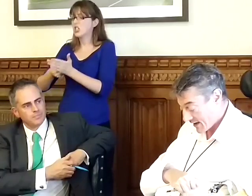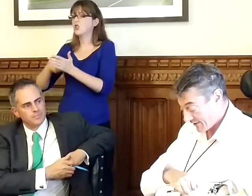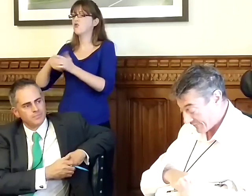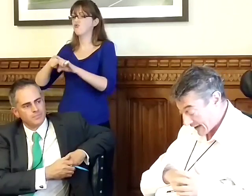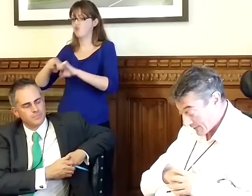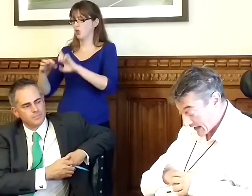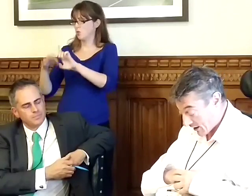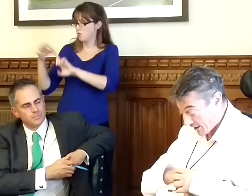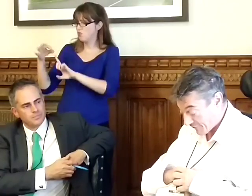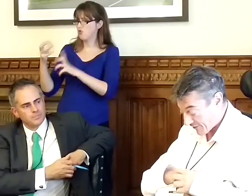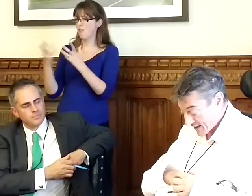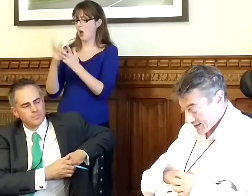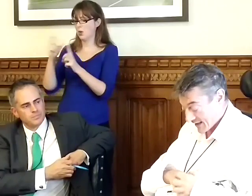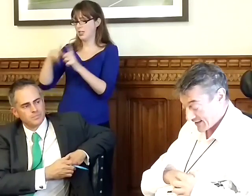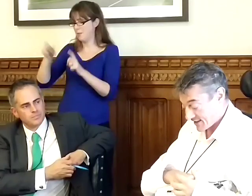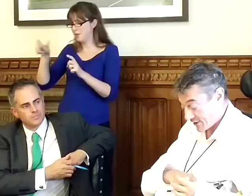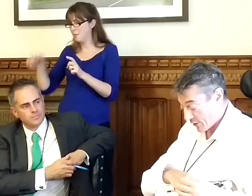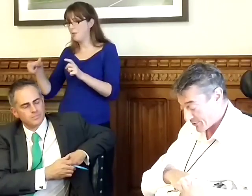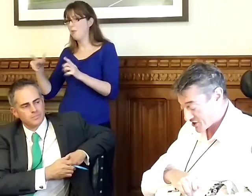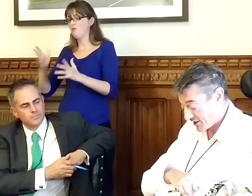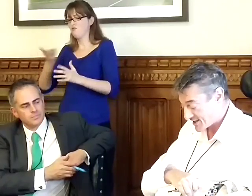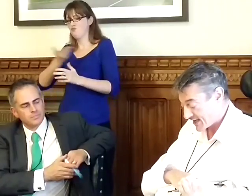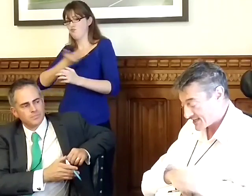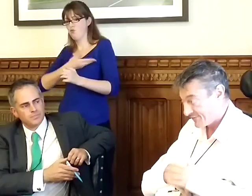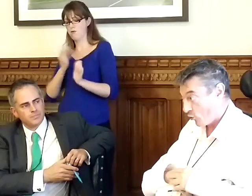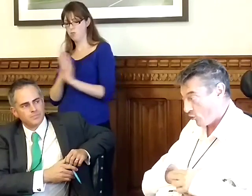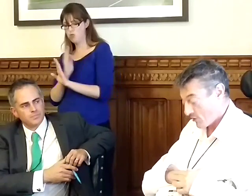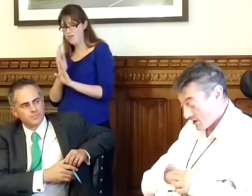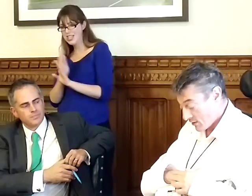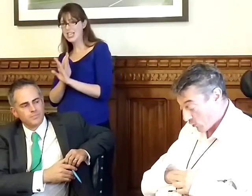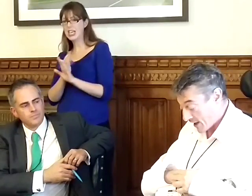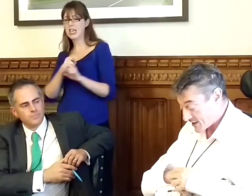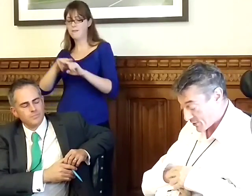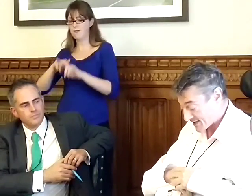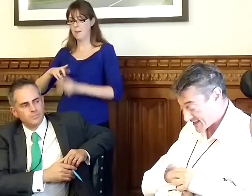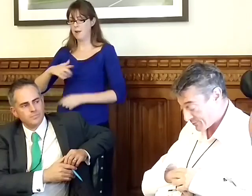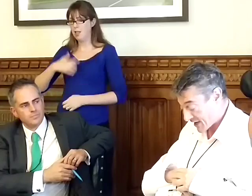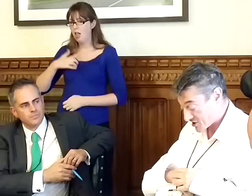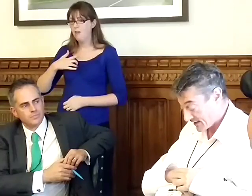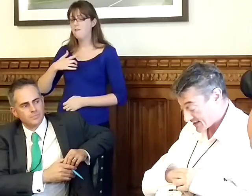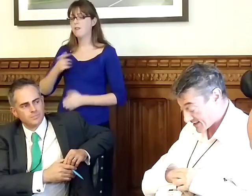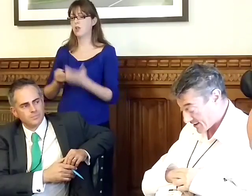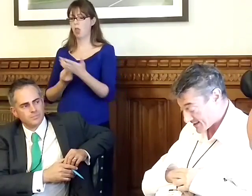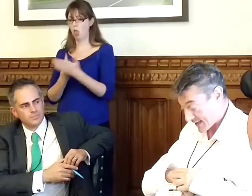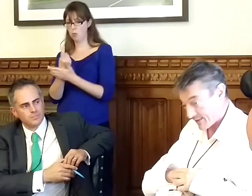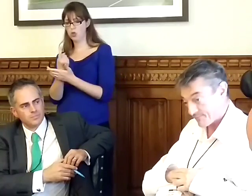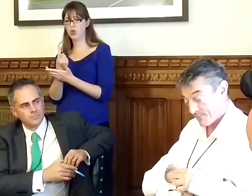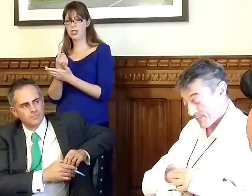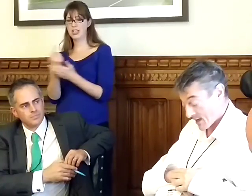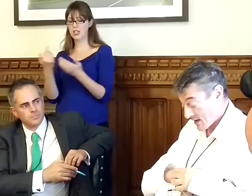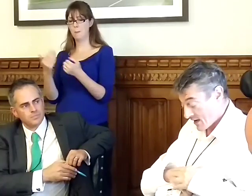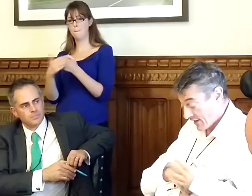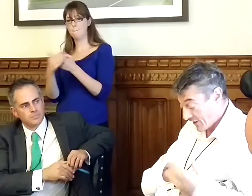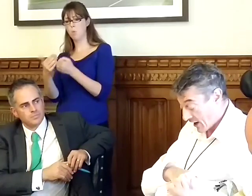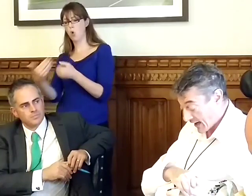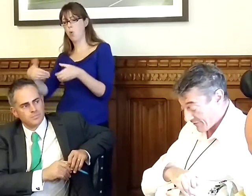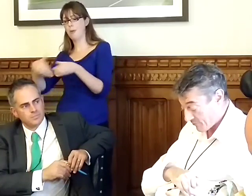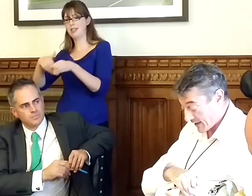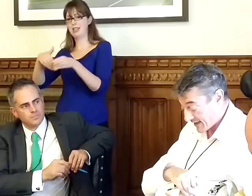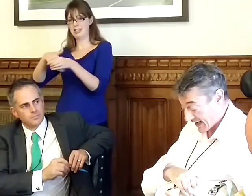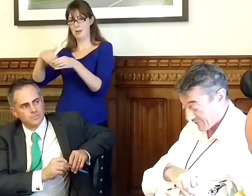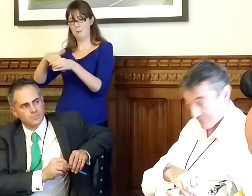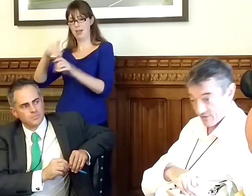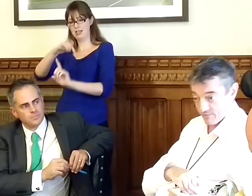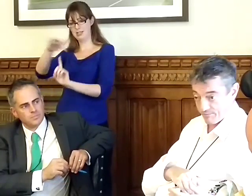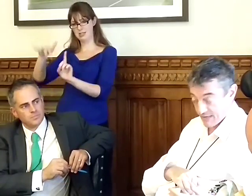privacy and a family life and to the opportunities for wider participation in society. The